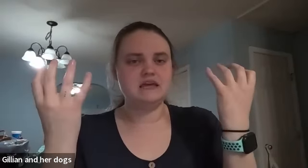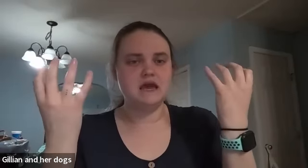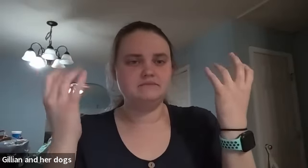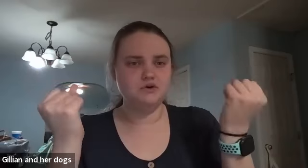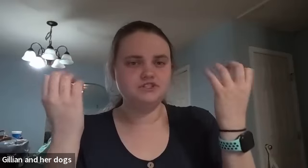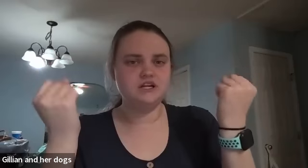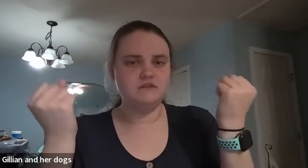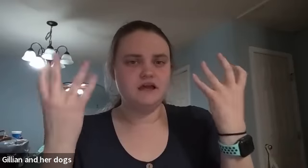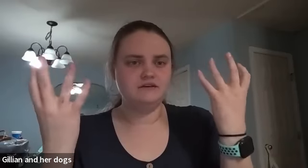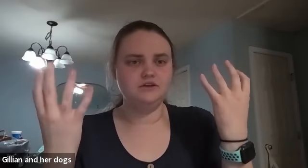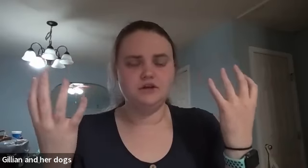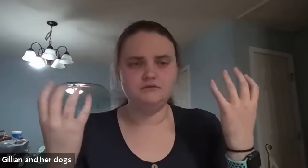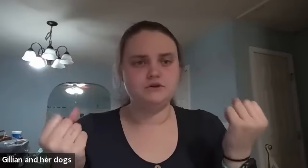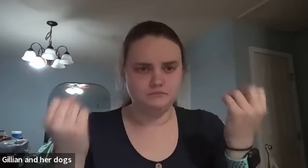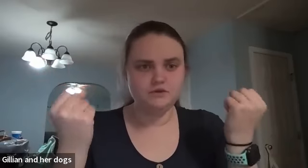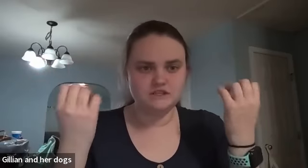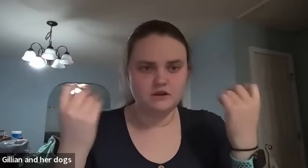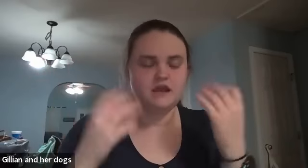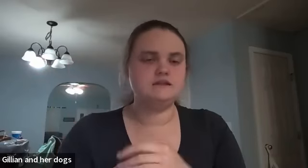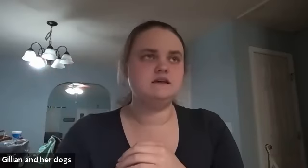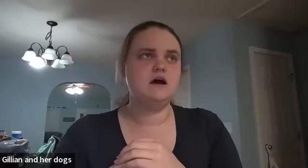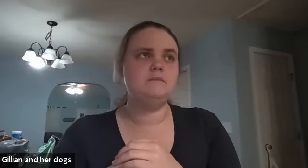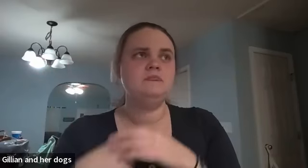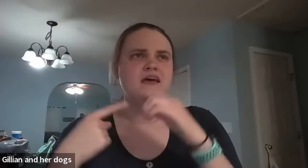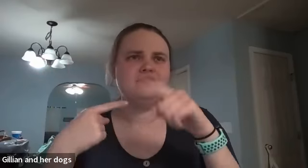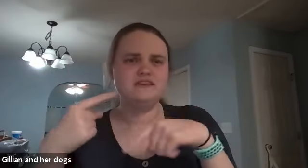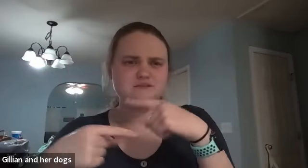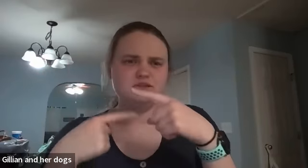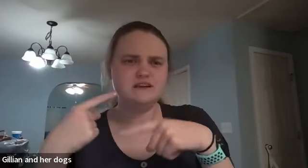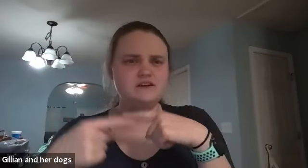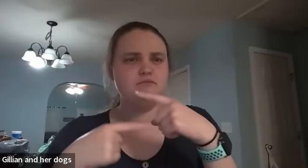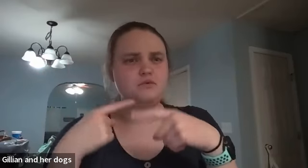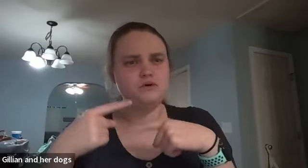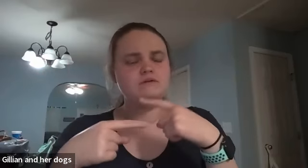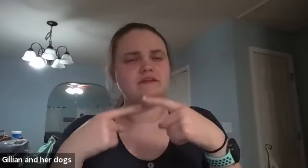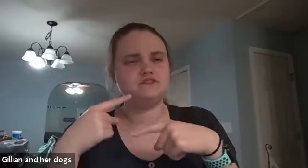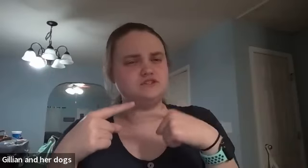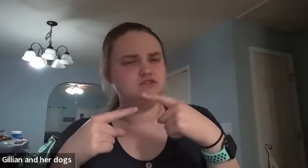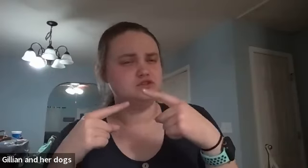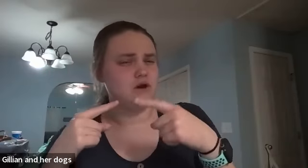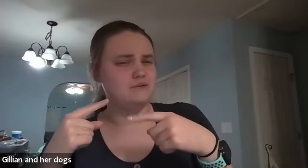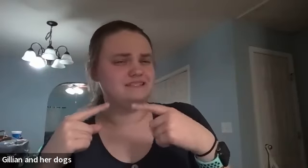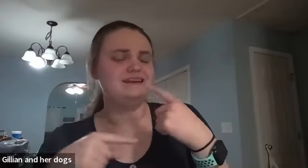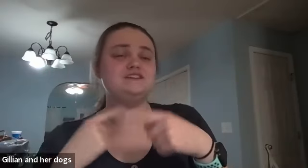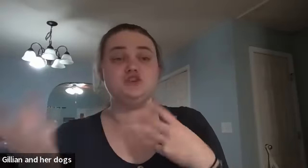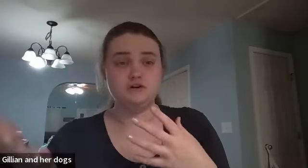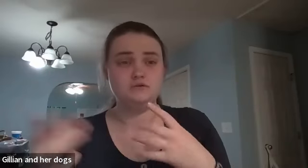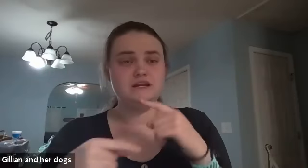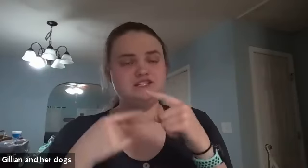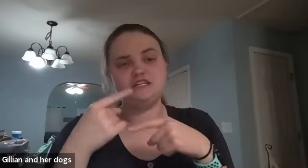that motion of like, you're using your hands. This one's kind of more like I would say not a starter one. It's